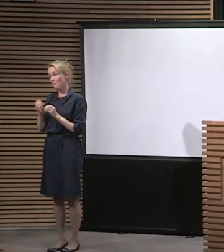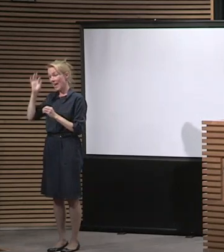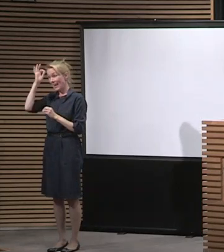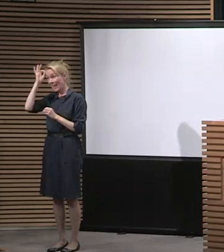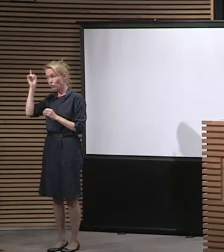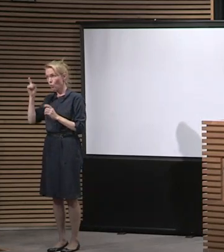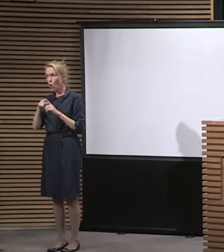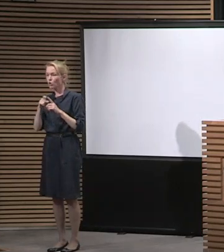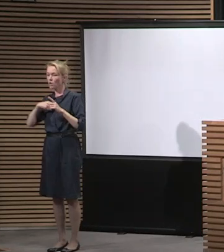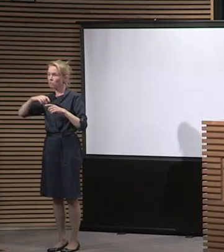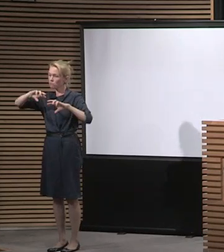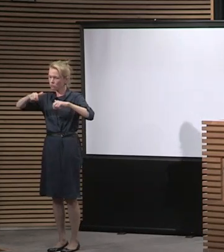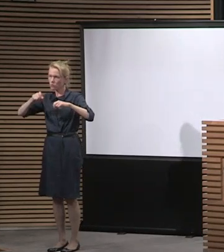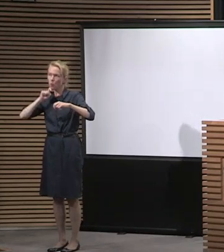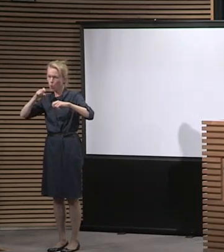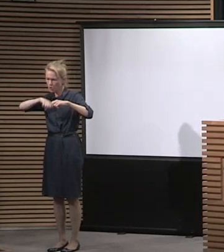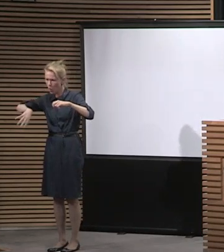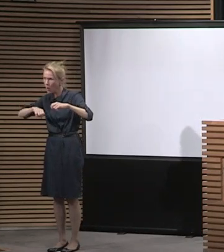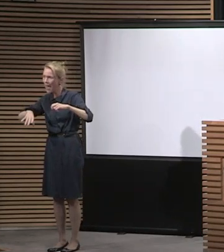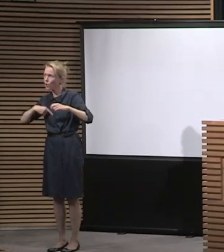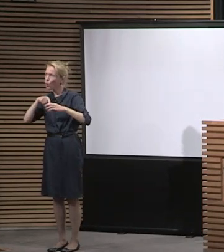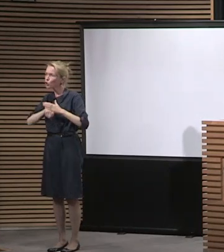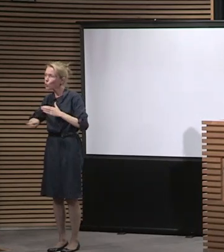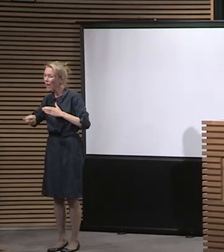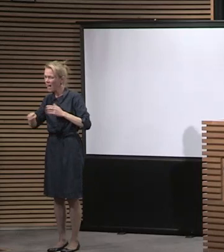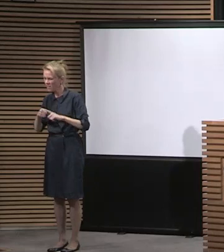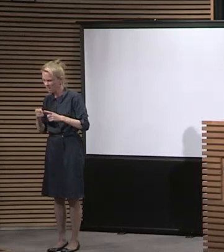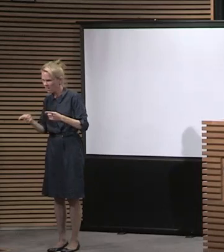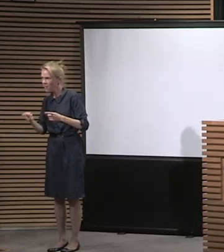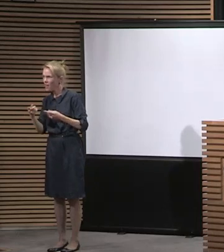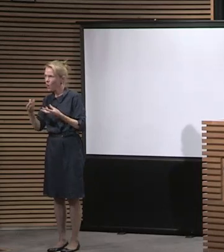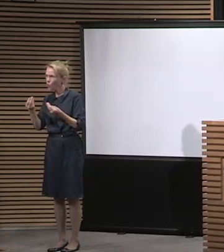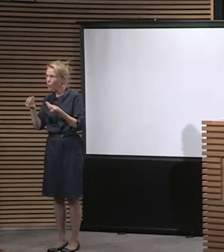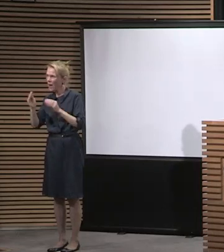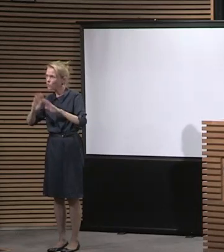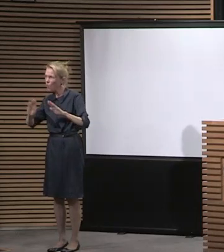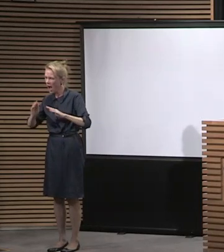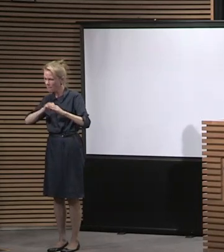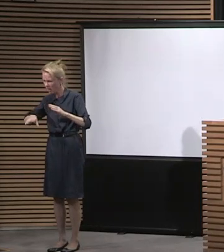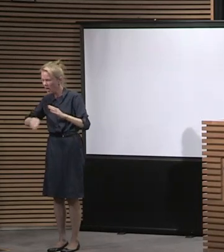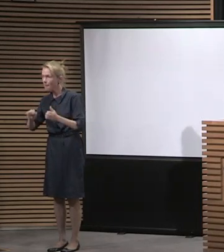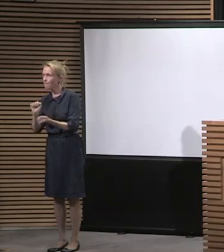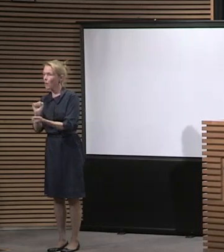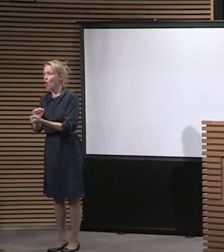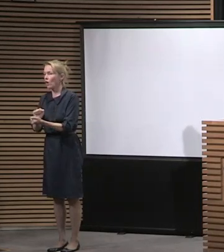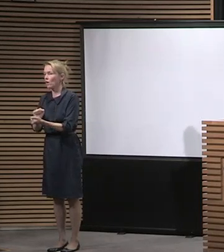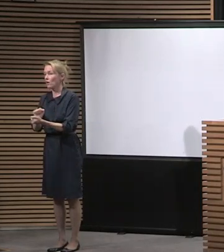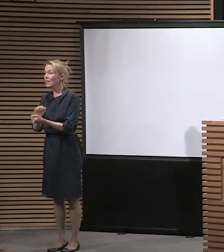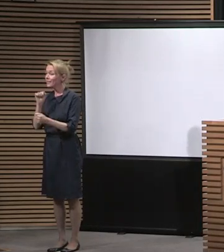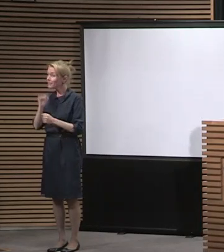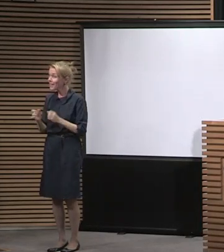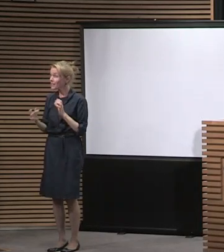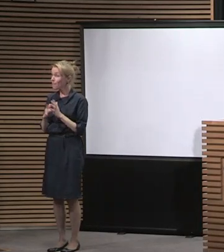treatment plants and sewerage systems. As people rightly become more vigilant about hygiene, the use of wet wipes has